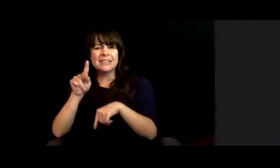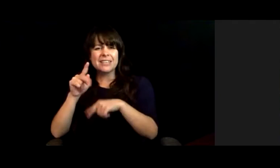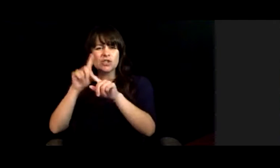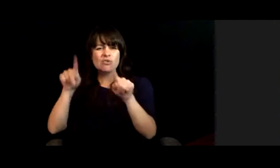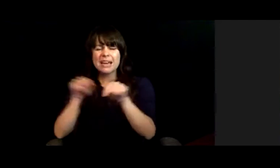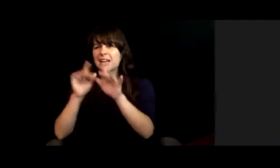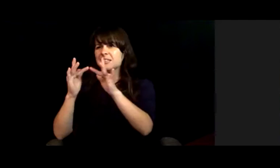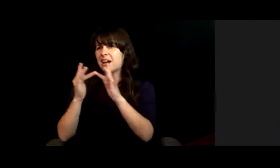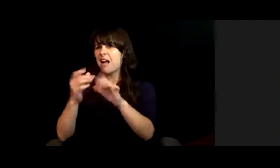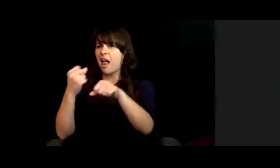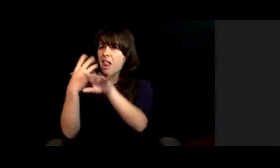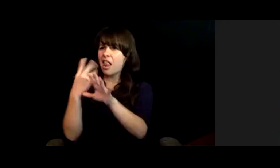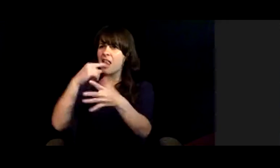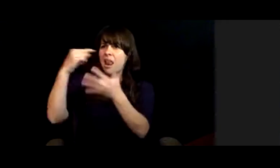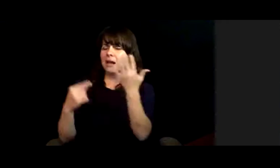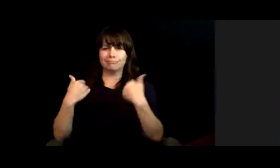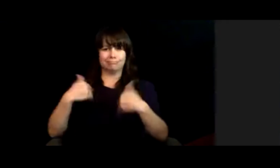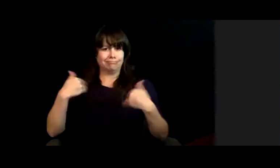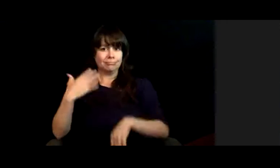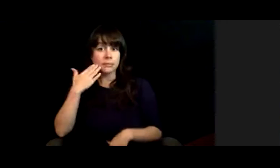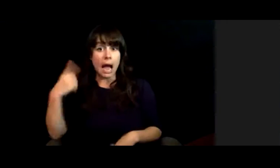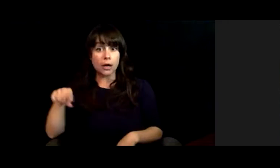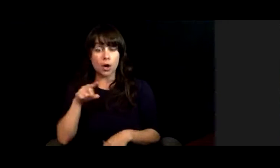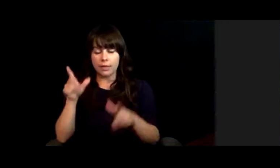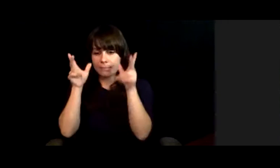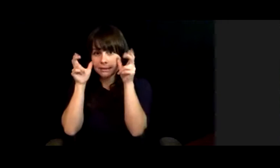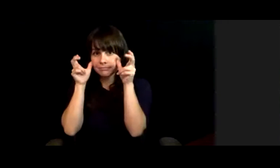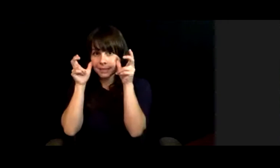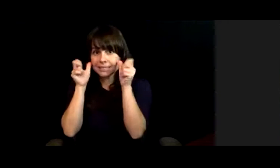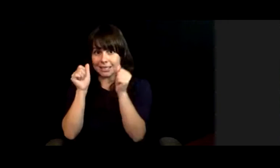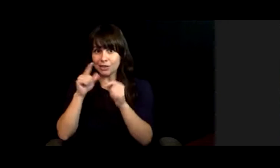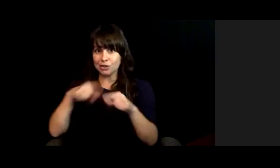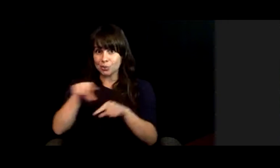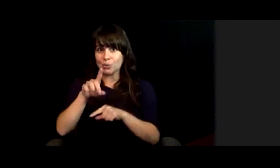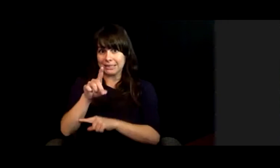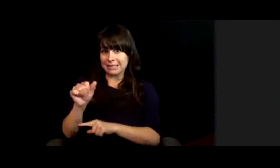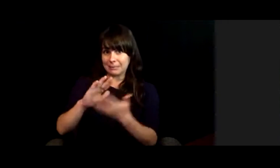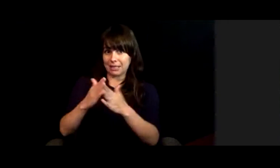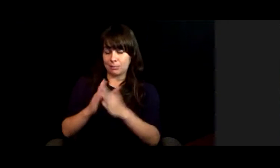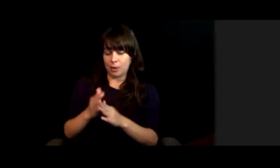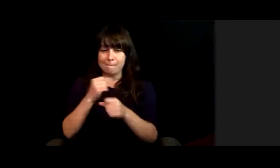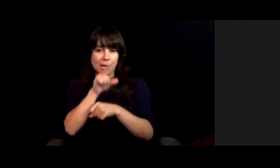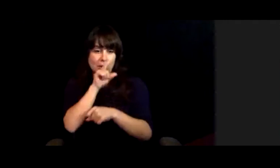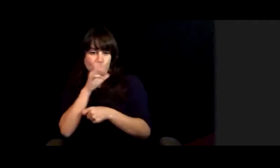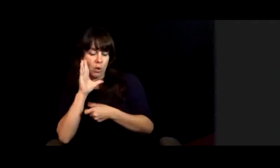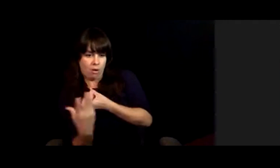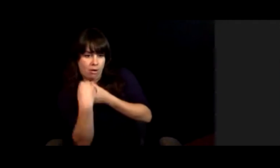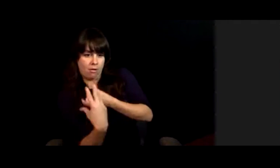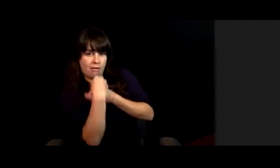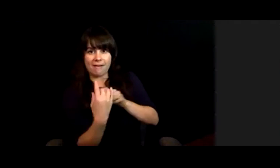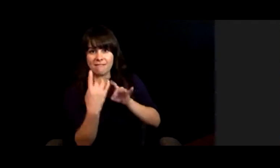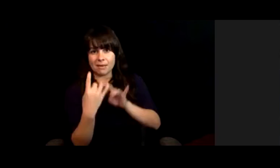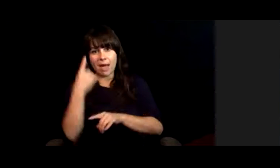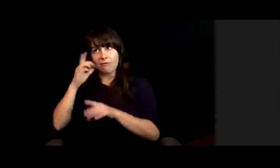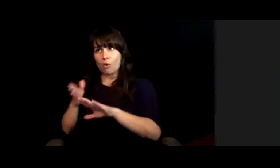and I know that they've been listening to the disability community and making sure that they've got everything in there for